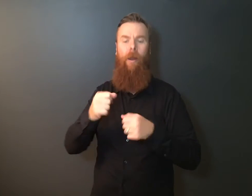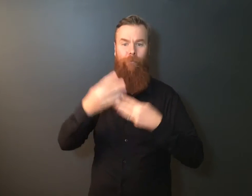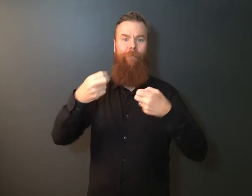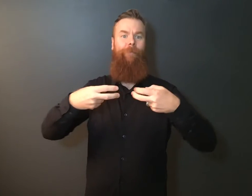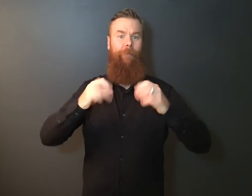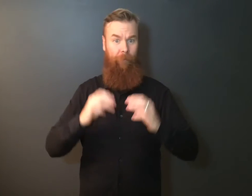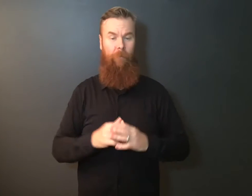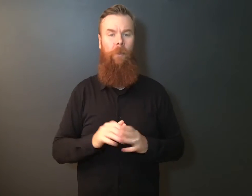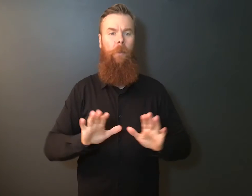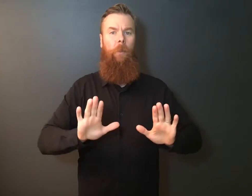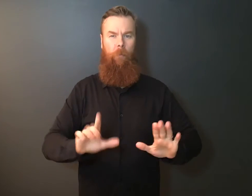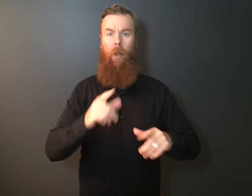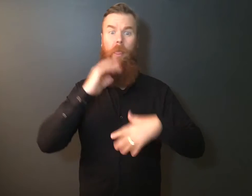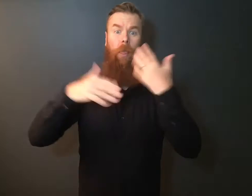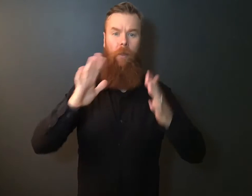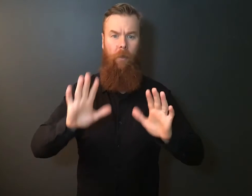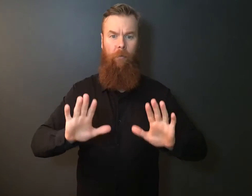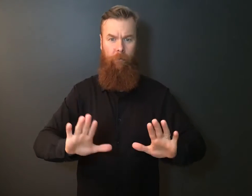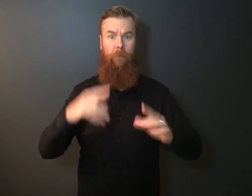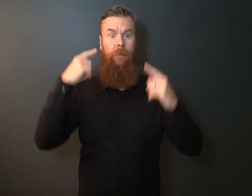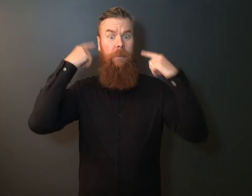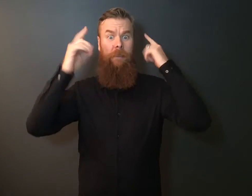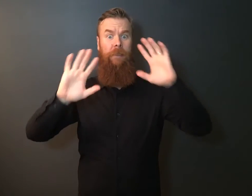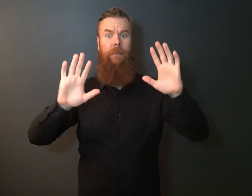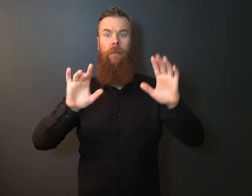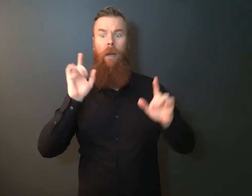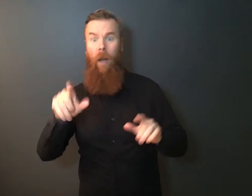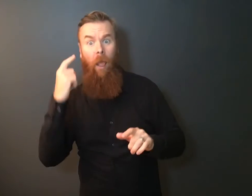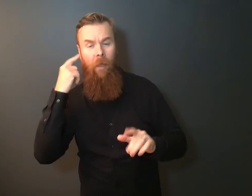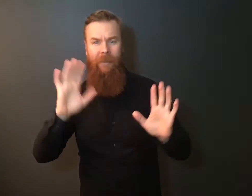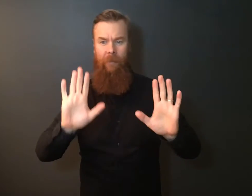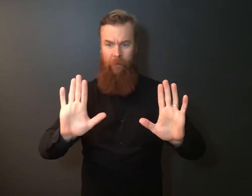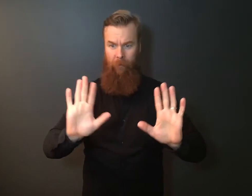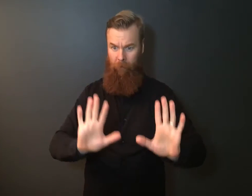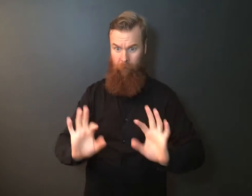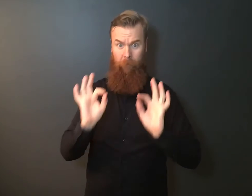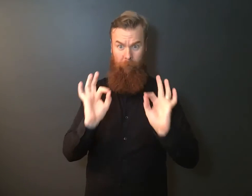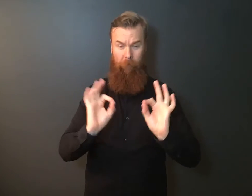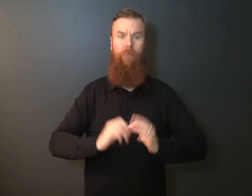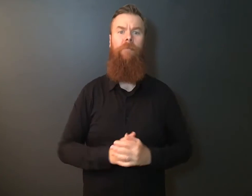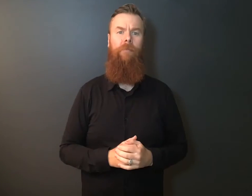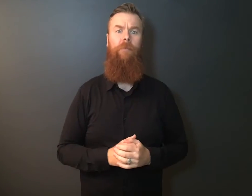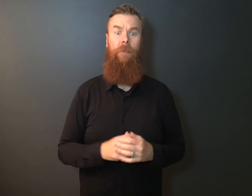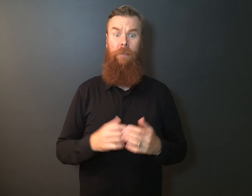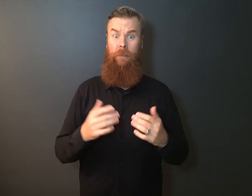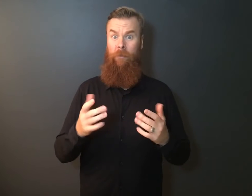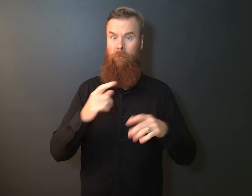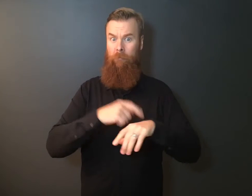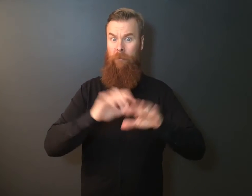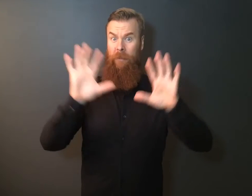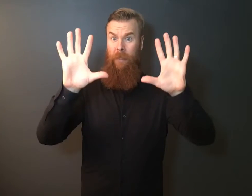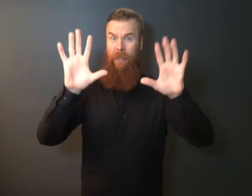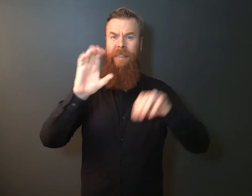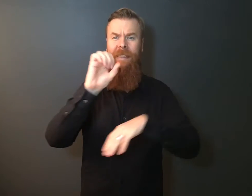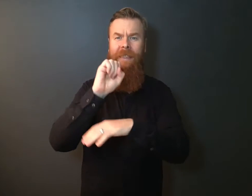option. If you do, you might miss some part of the audio. Let's take a 10 seconds so you can select the language of your choice in the